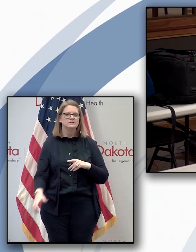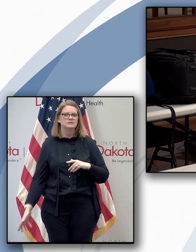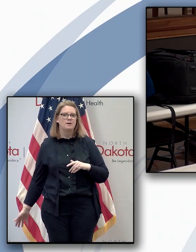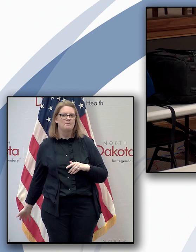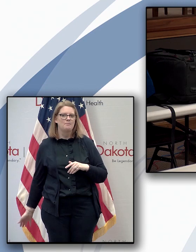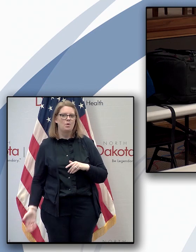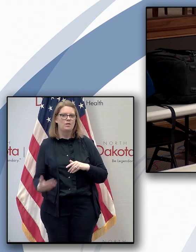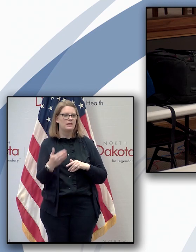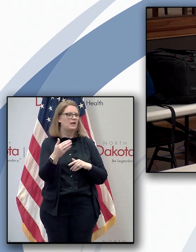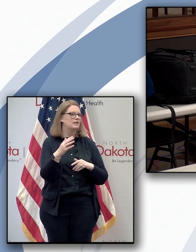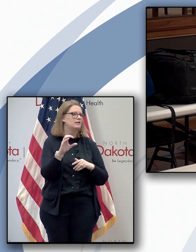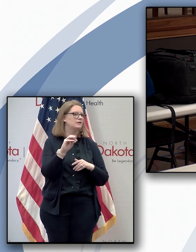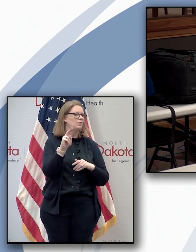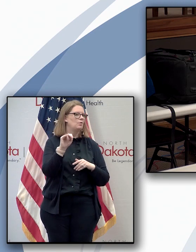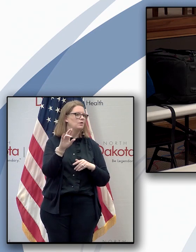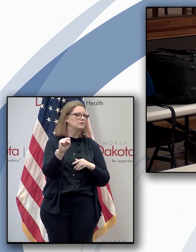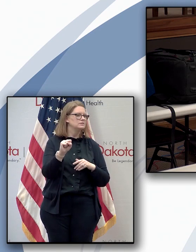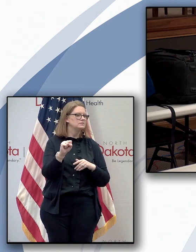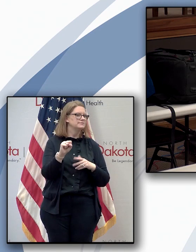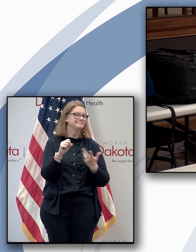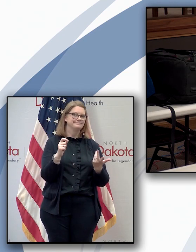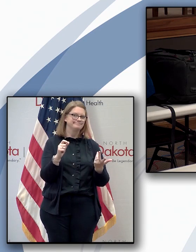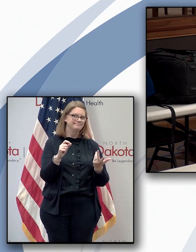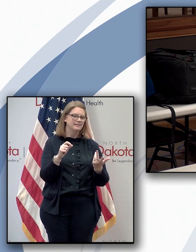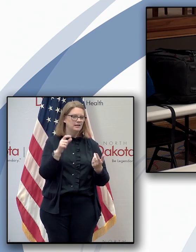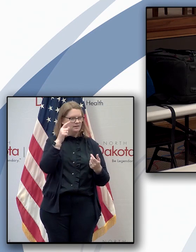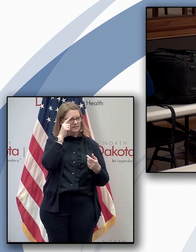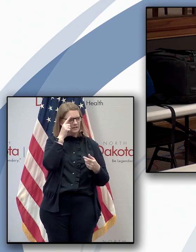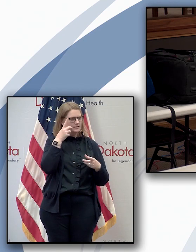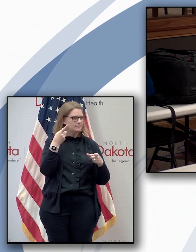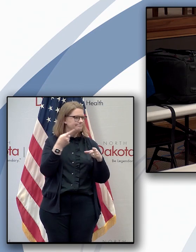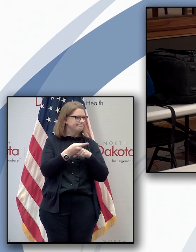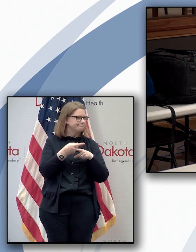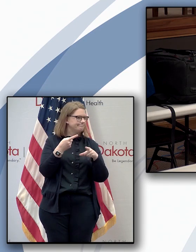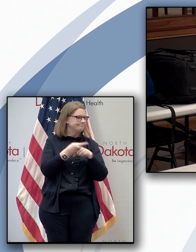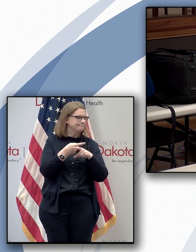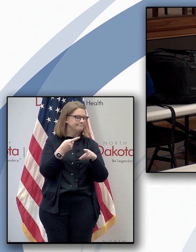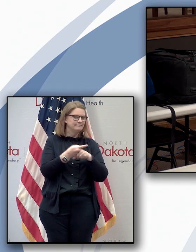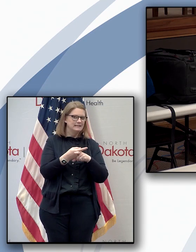Oh, I did. Oh, shoot. Okay. All right. Well, thank you. Thank you for thinking of him, Lane.